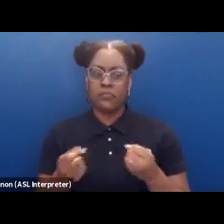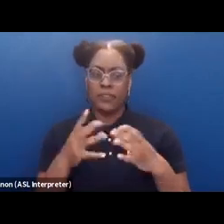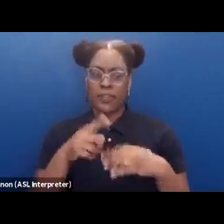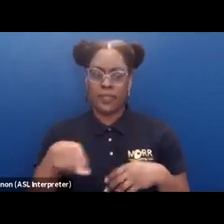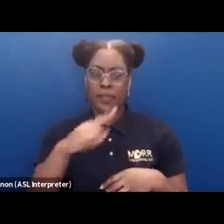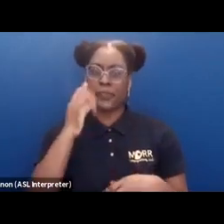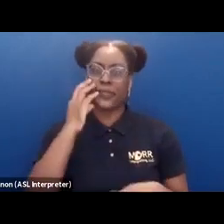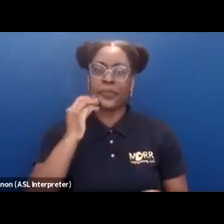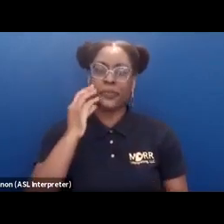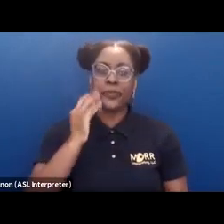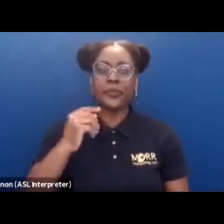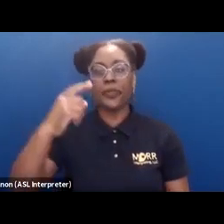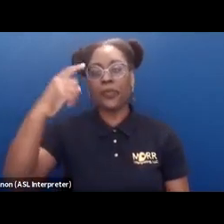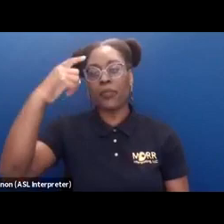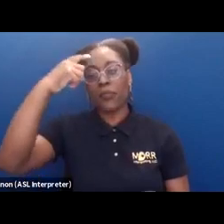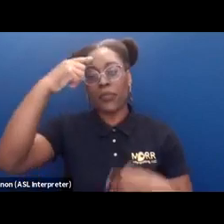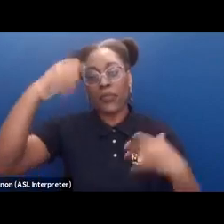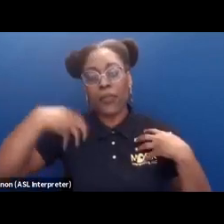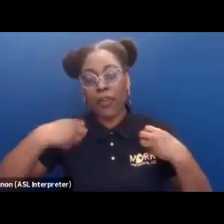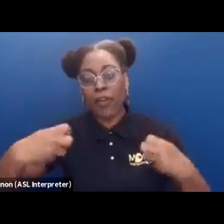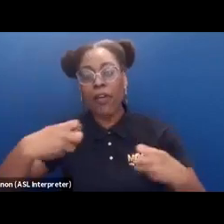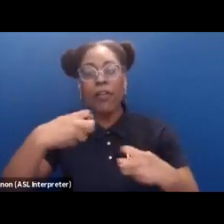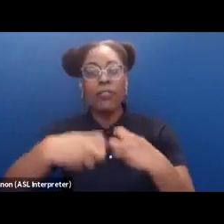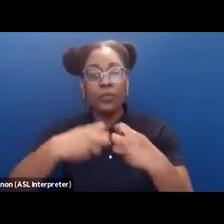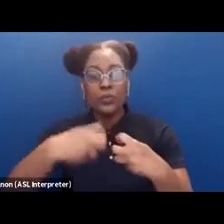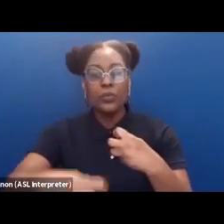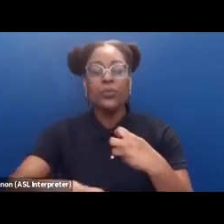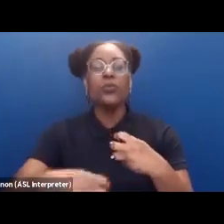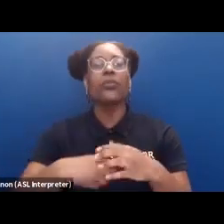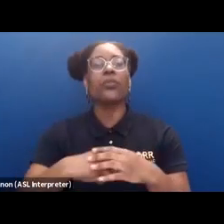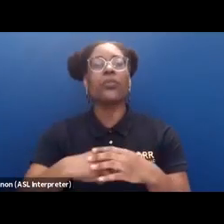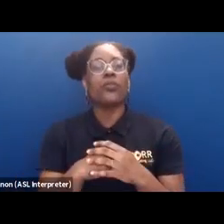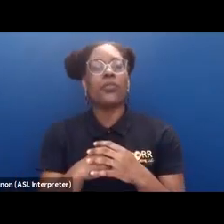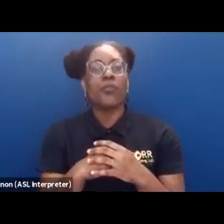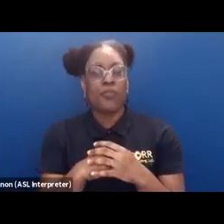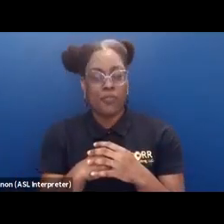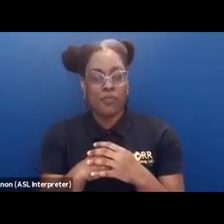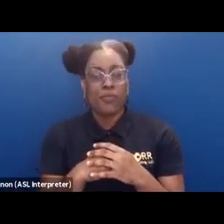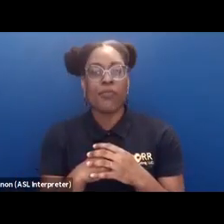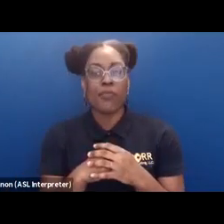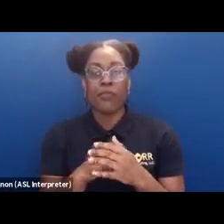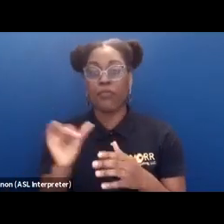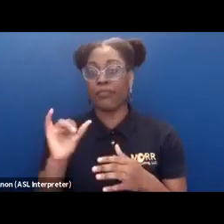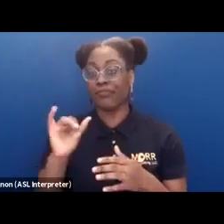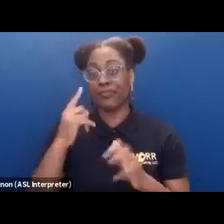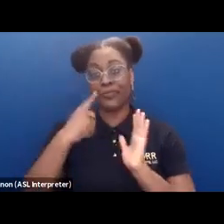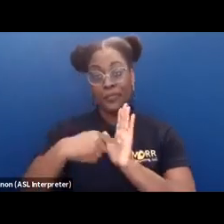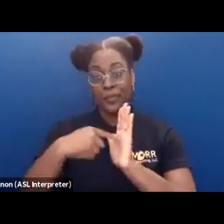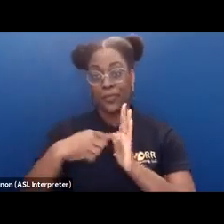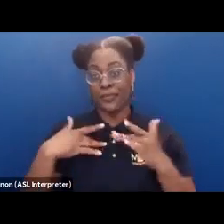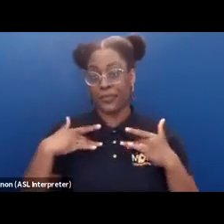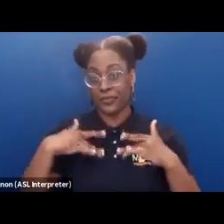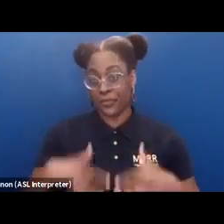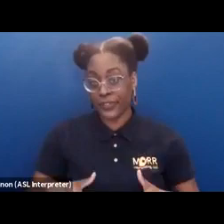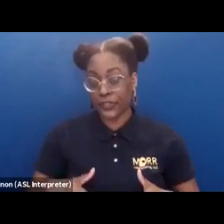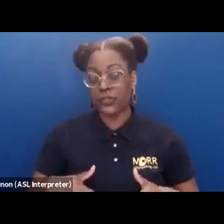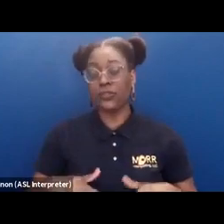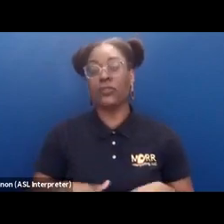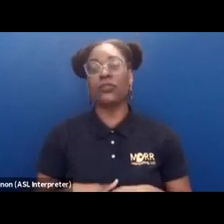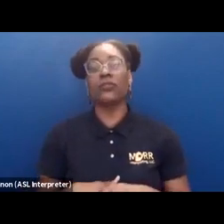mental health issues and like depression,